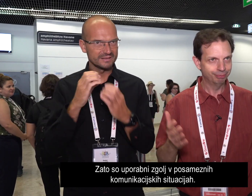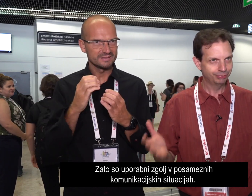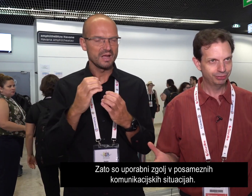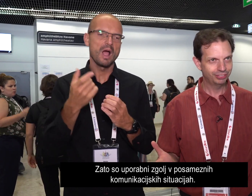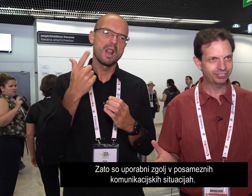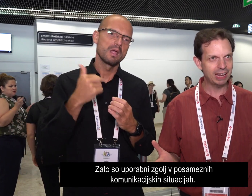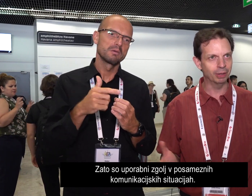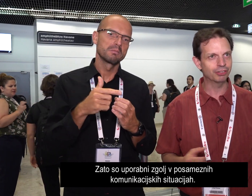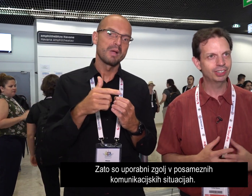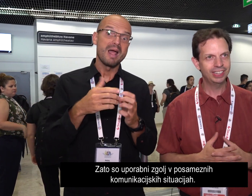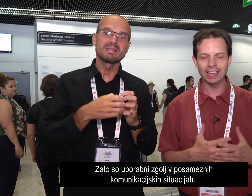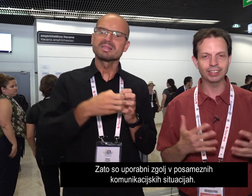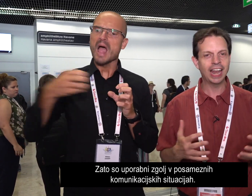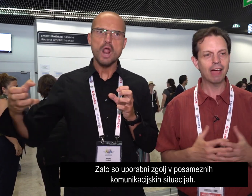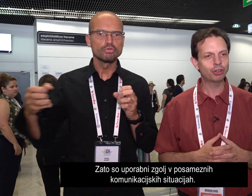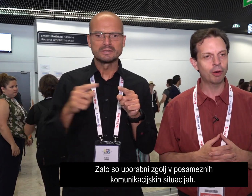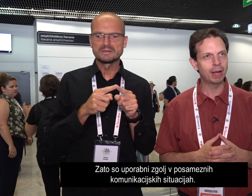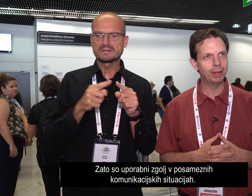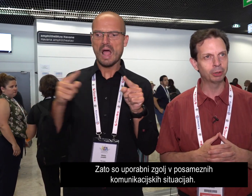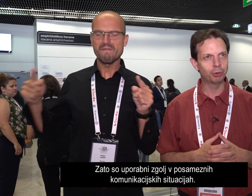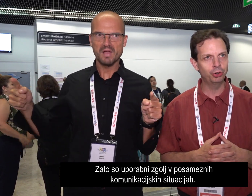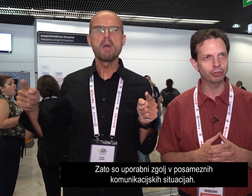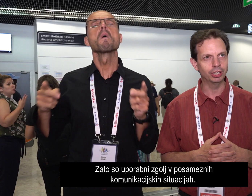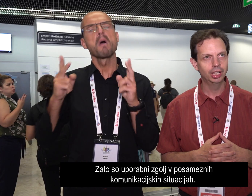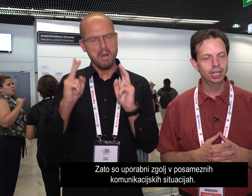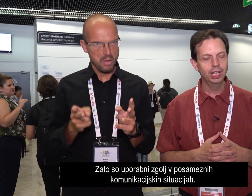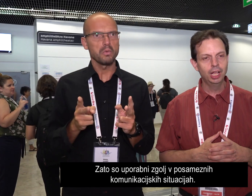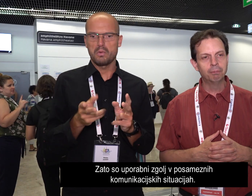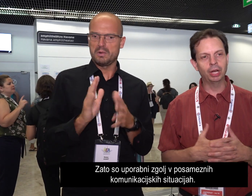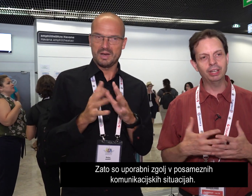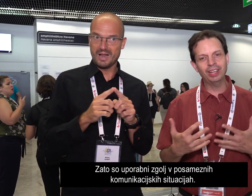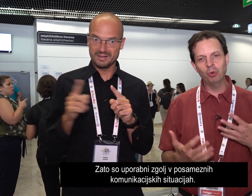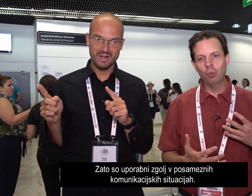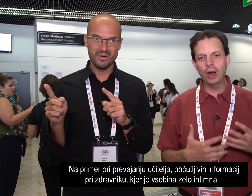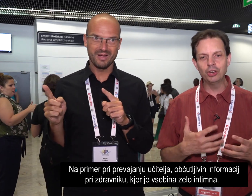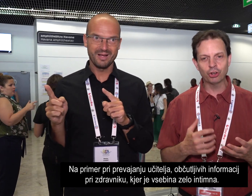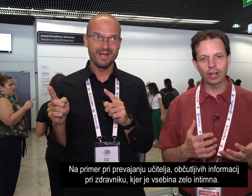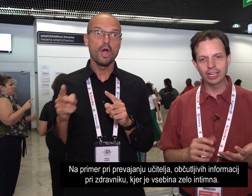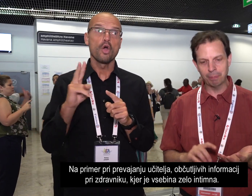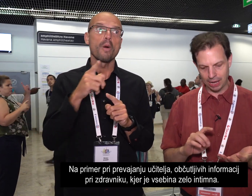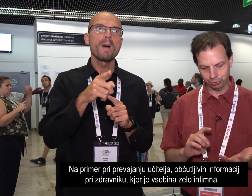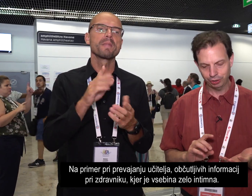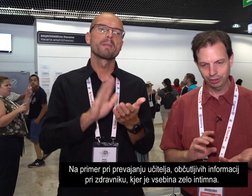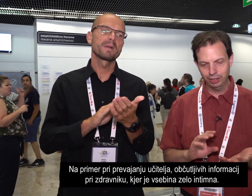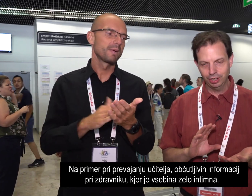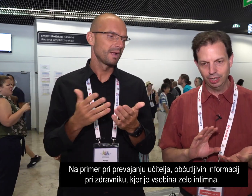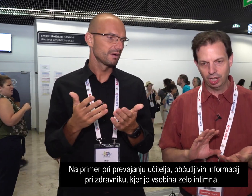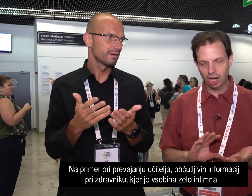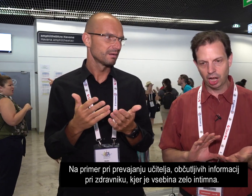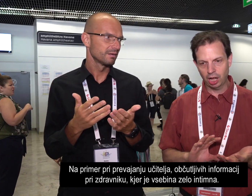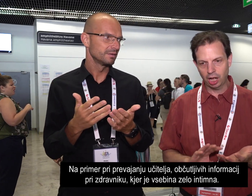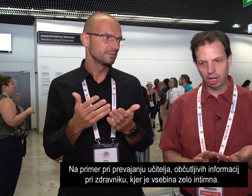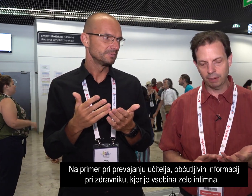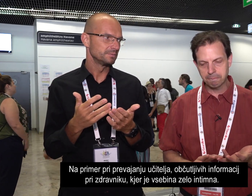longer statements, yes, an avatar might be able to produce it. But when you're talking about